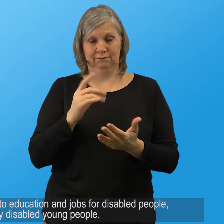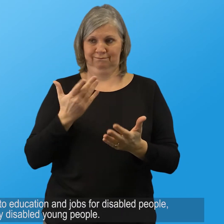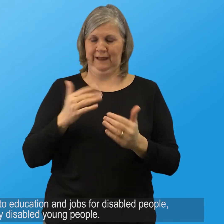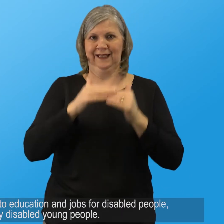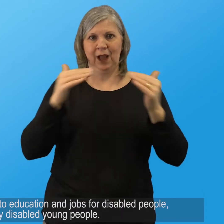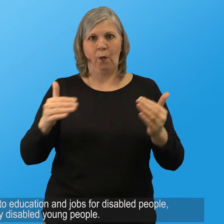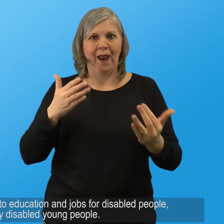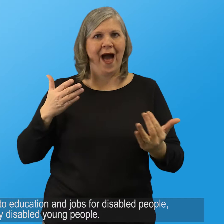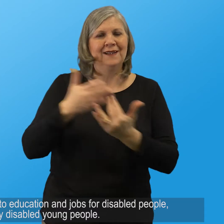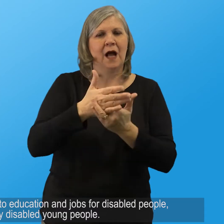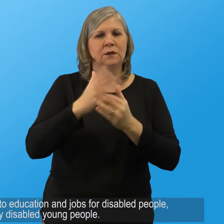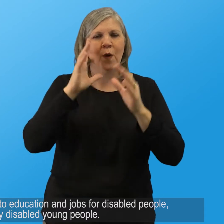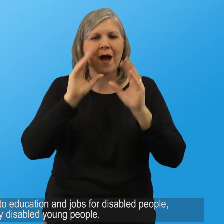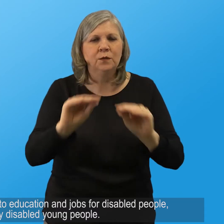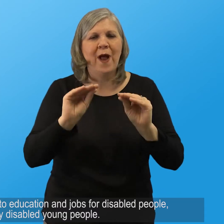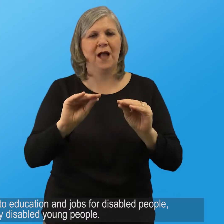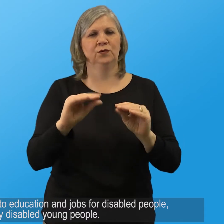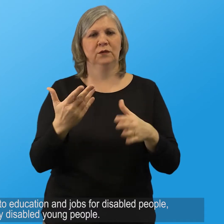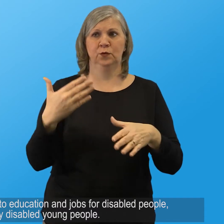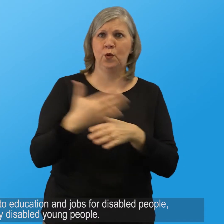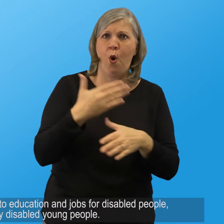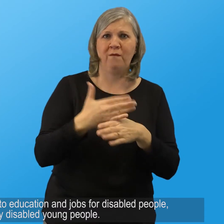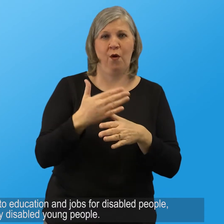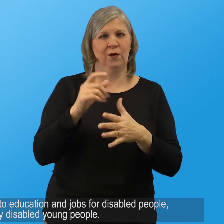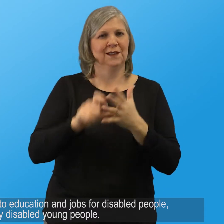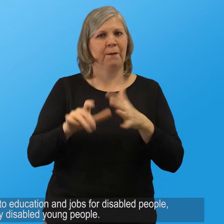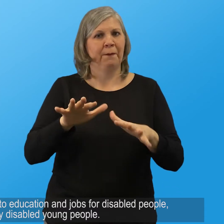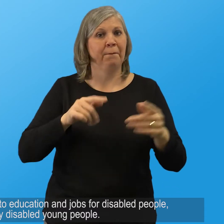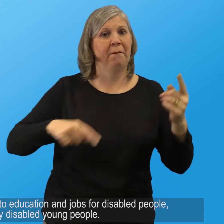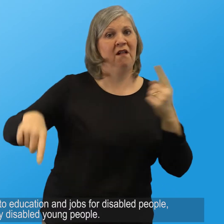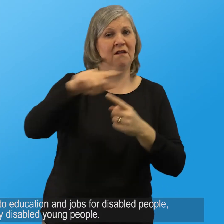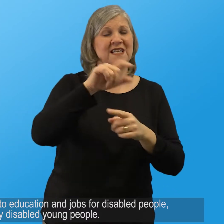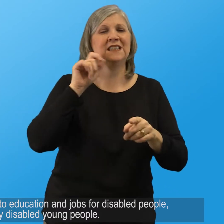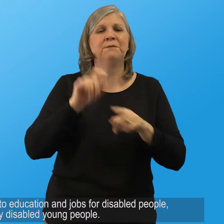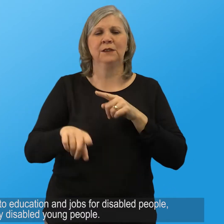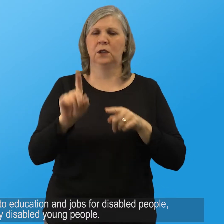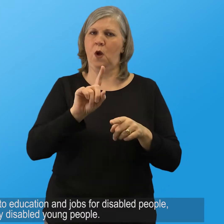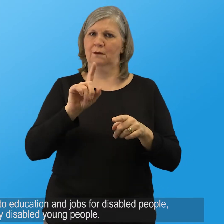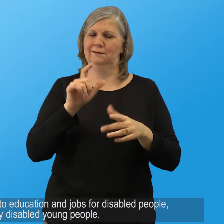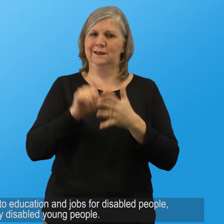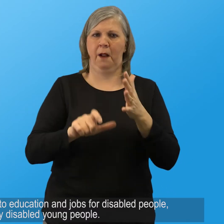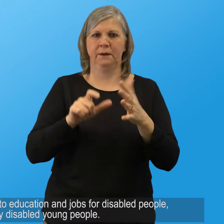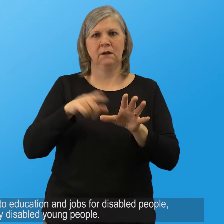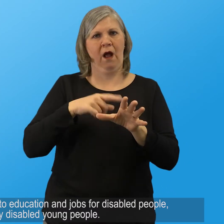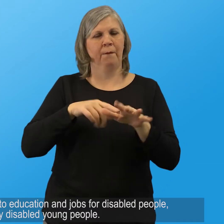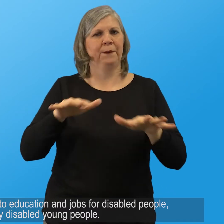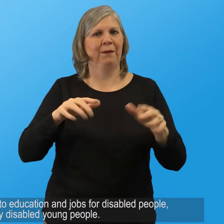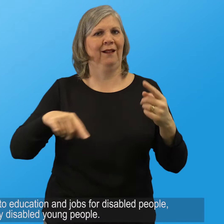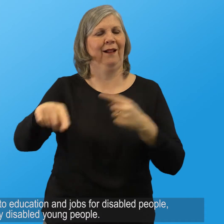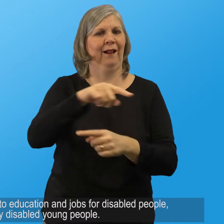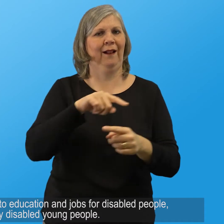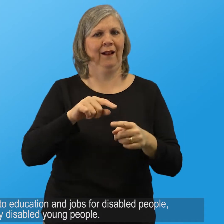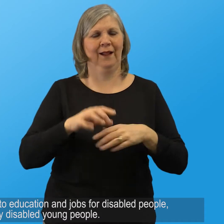3. Ensure equal access to education and jobs for disabled people, particularly disabled young people.